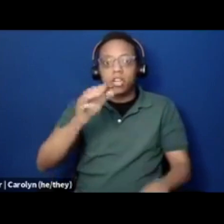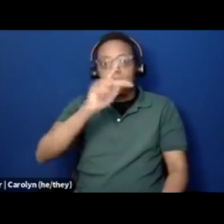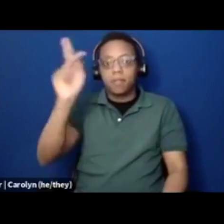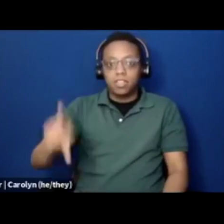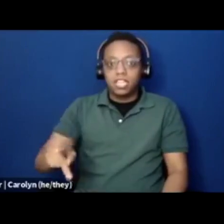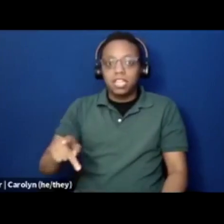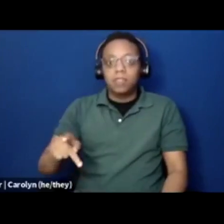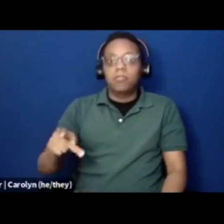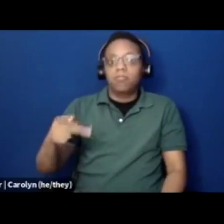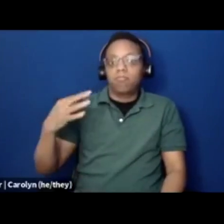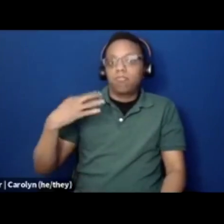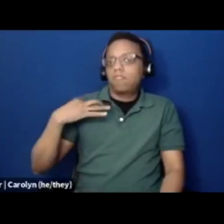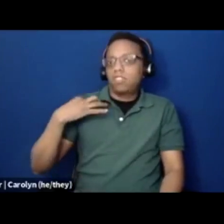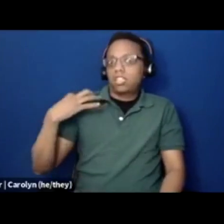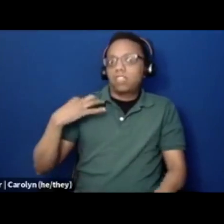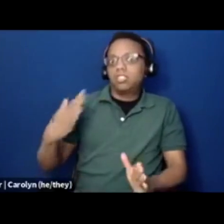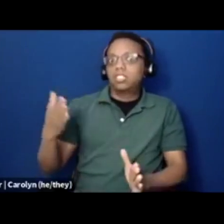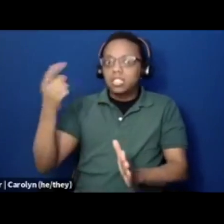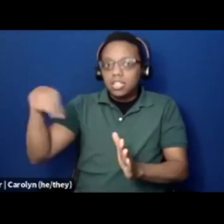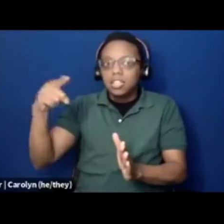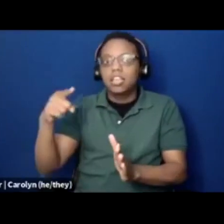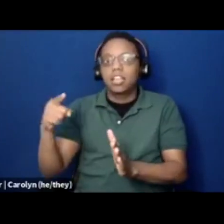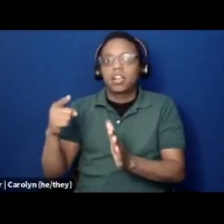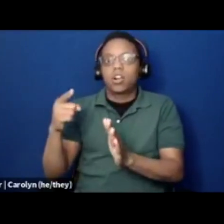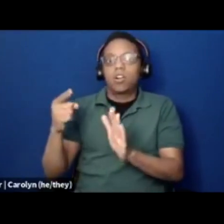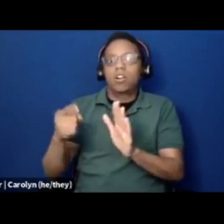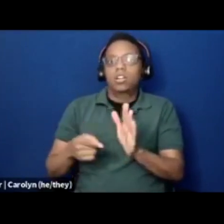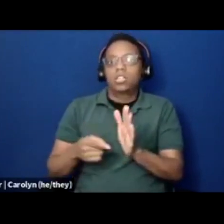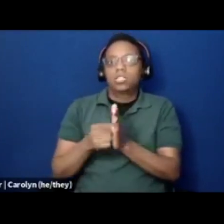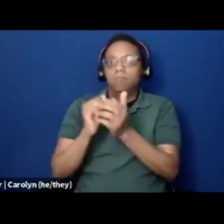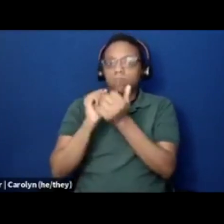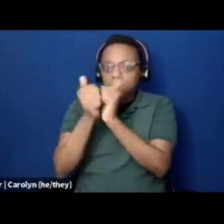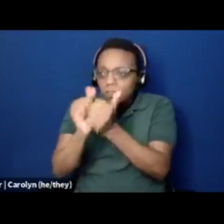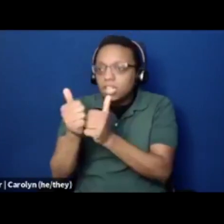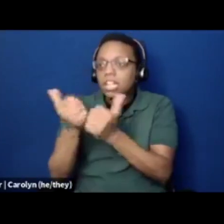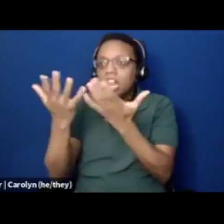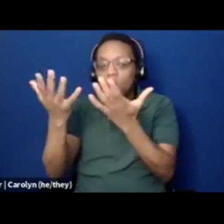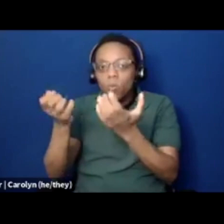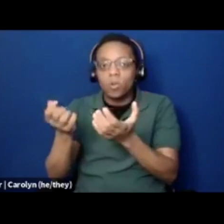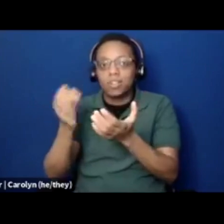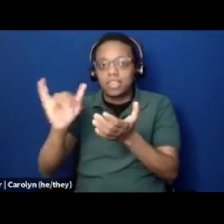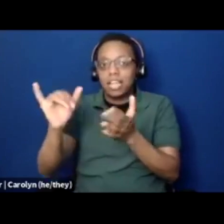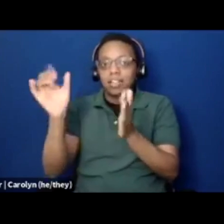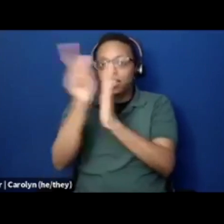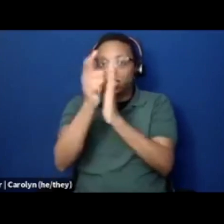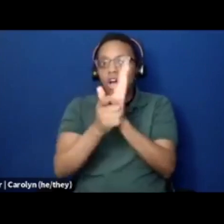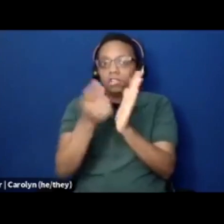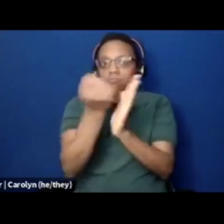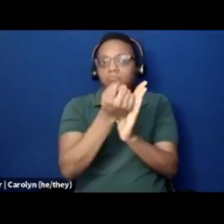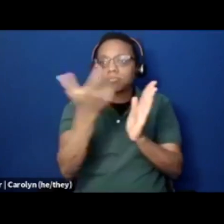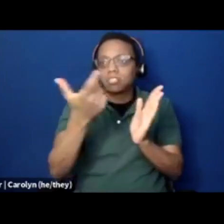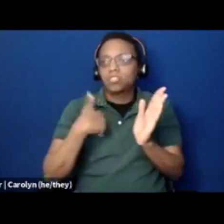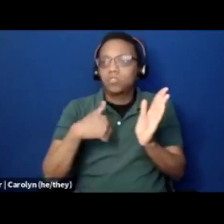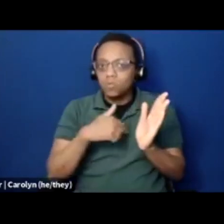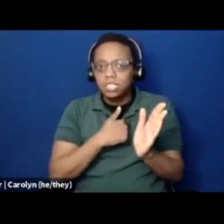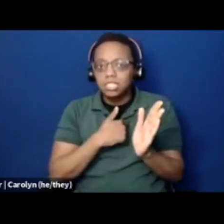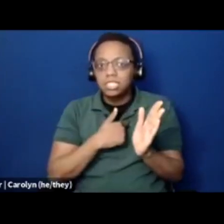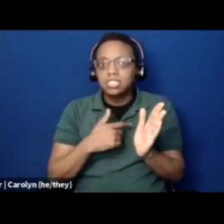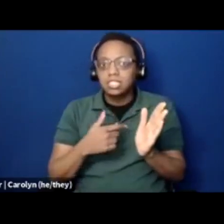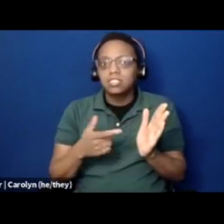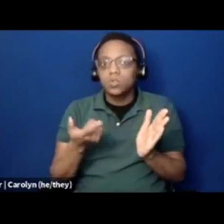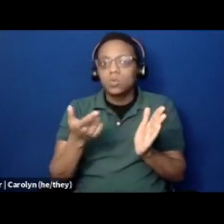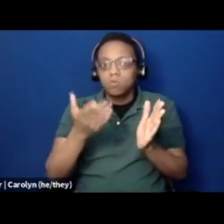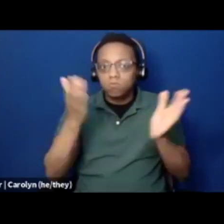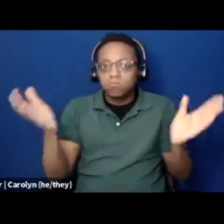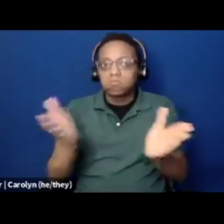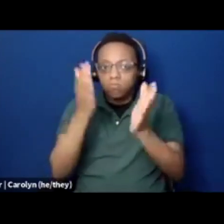in trans people in our individual states. And that brings me back to the importance of counting